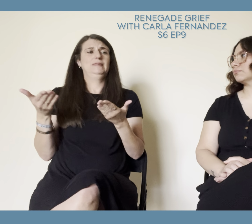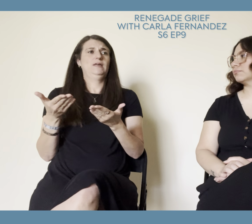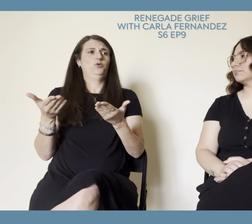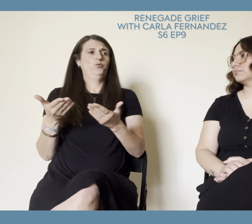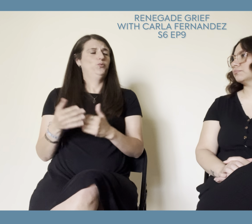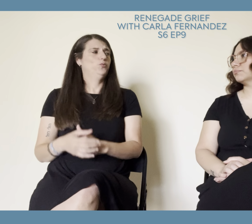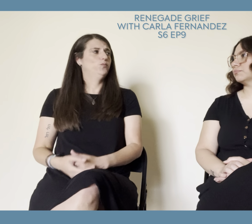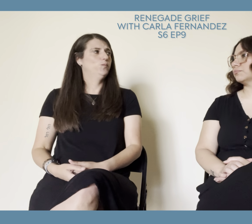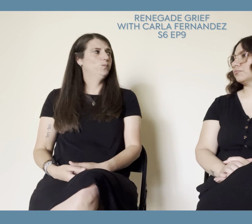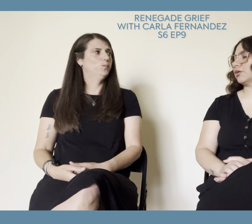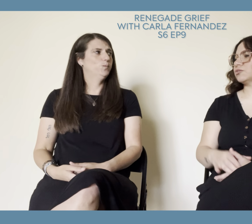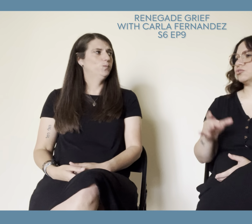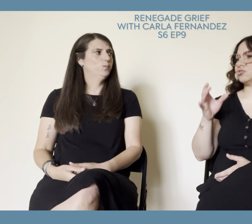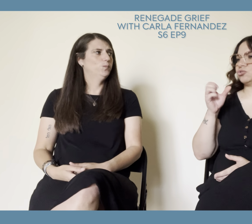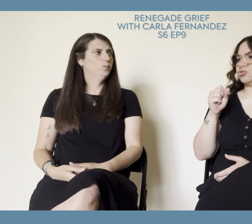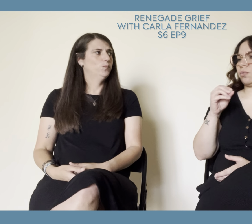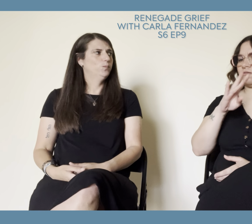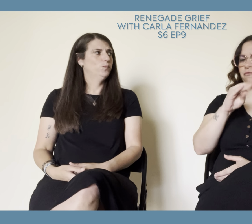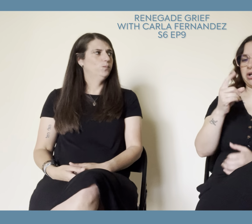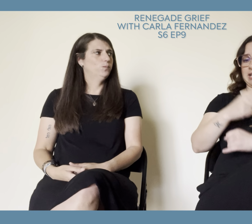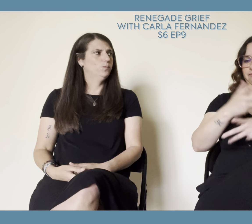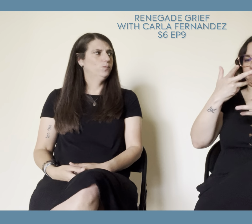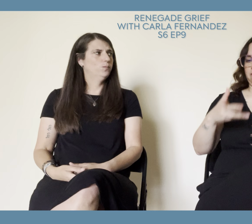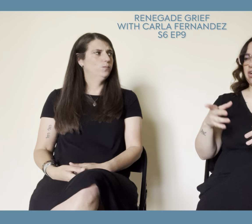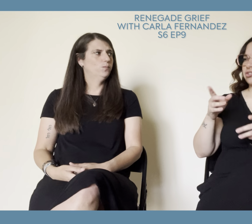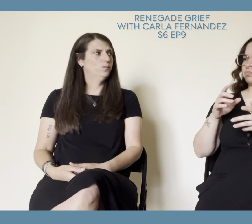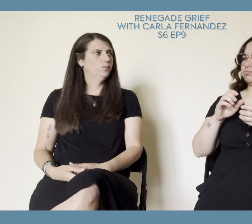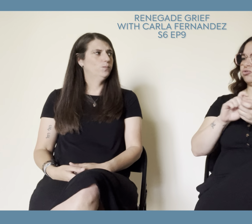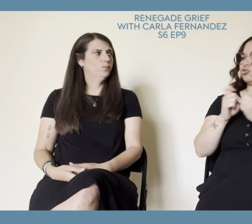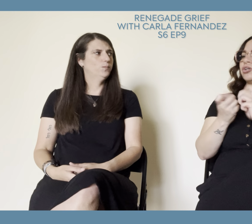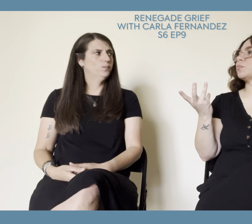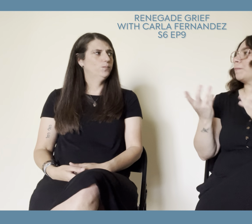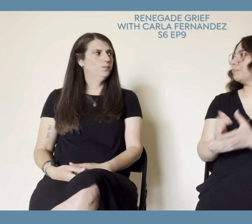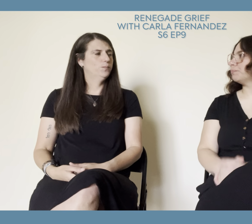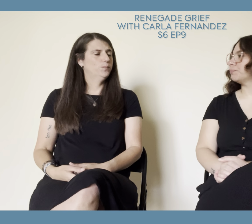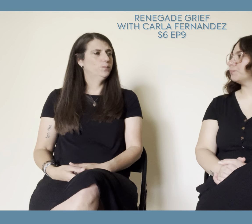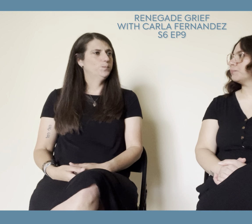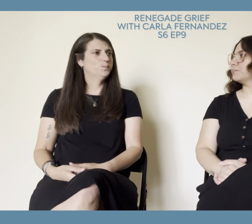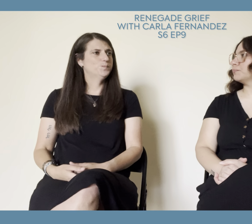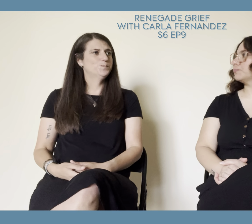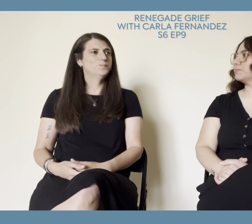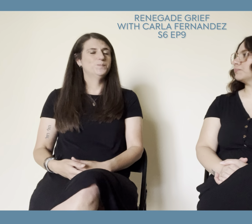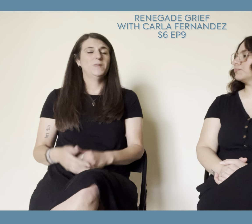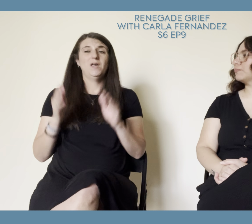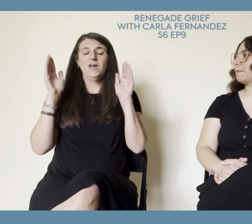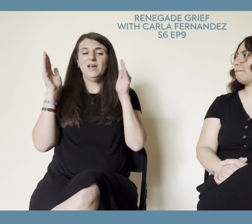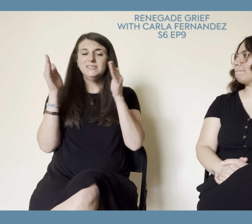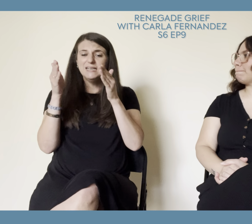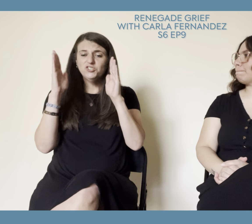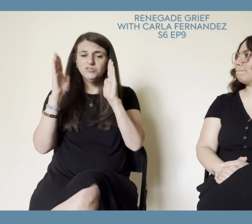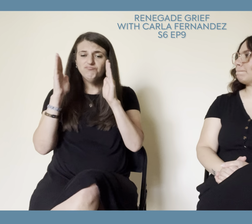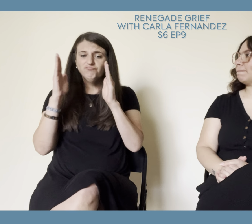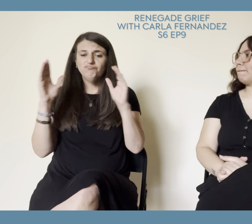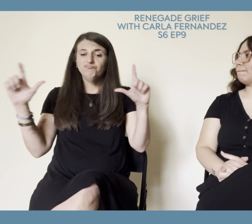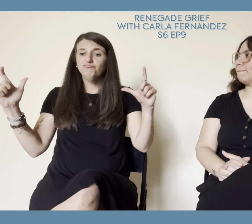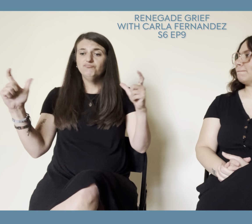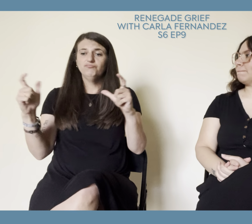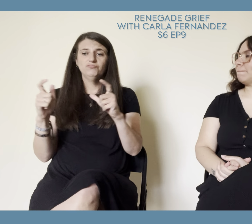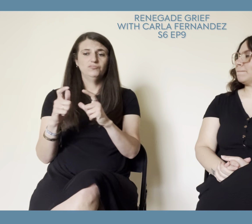what changed for you after the 40 days? I think about our like quickly depleting attention span and like how long can any person